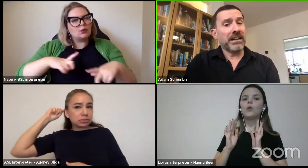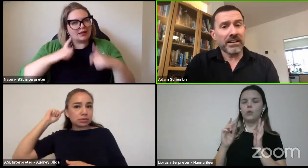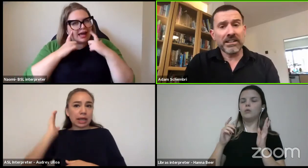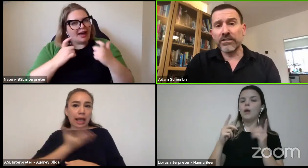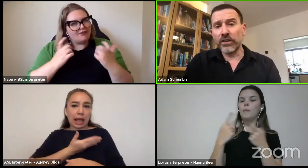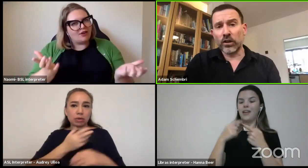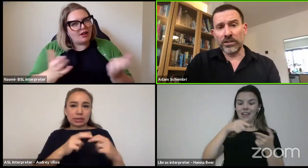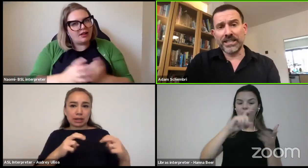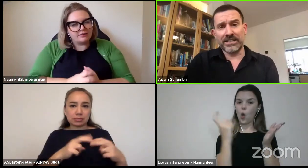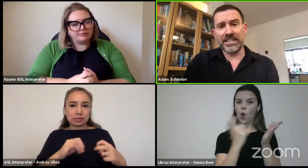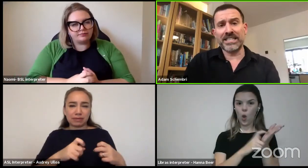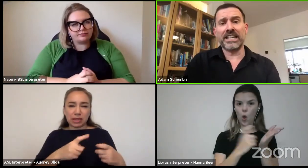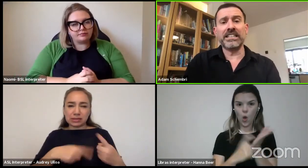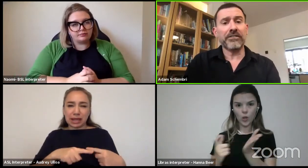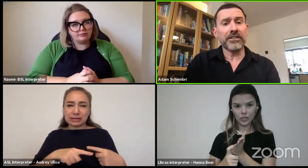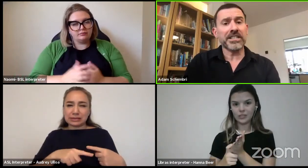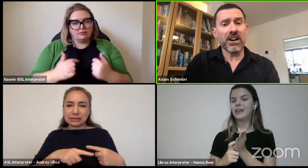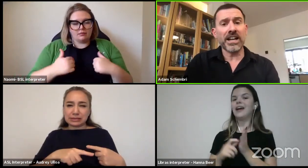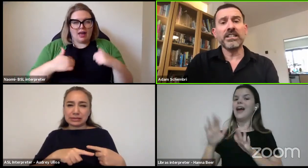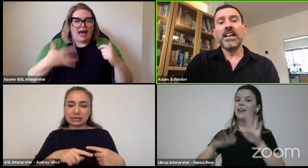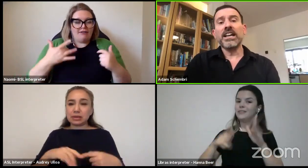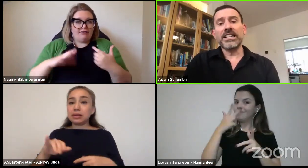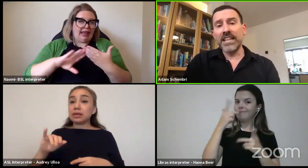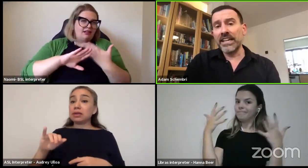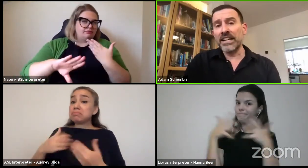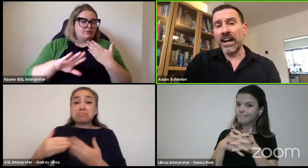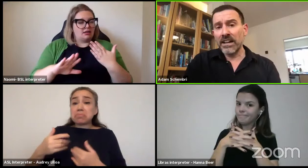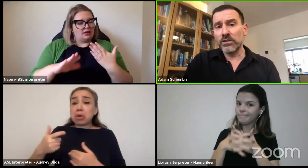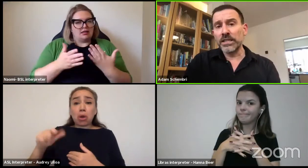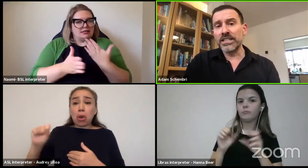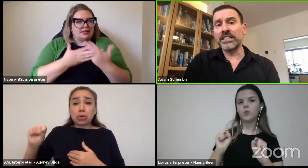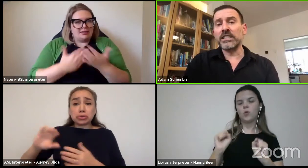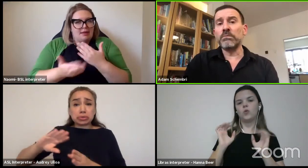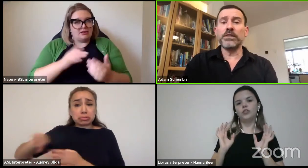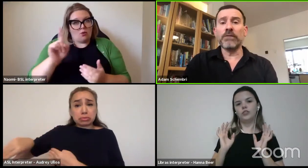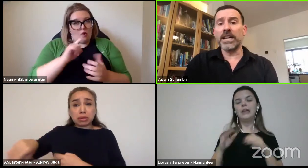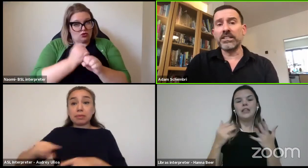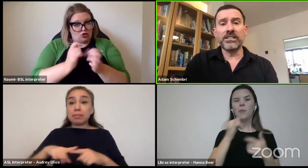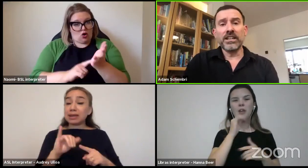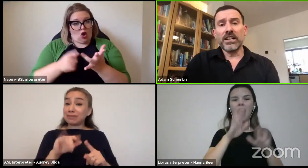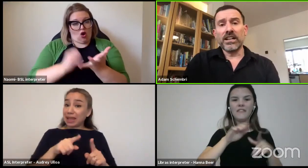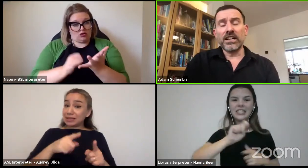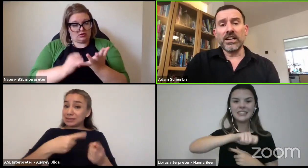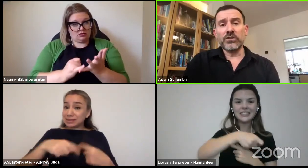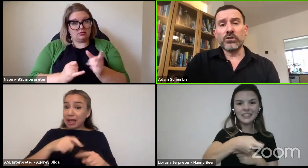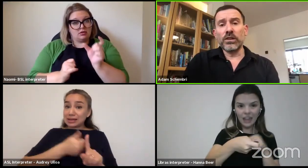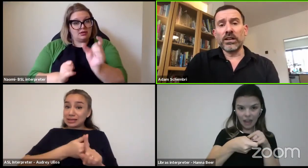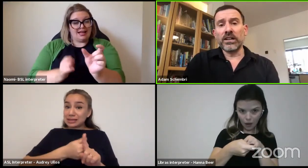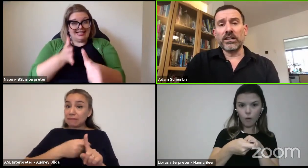that regardless of the gloss, as I said, if a sign can take arguments and can be directed